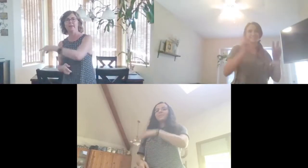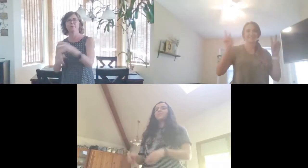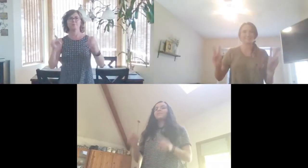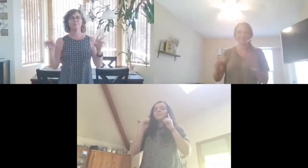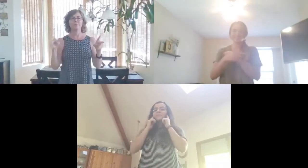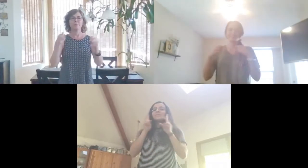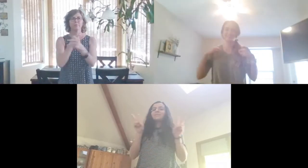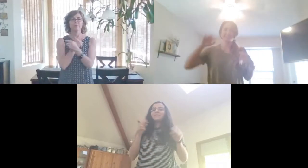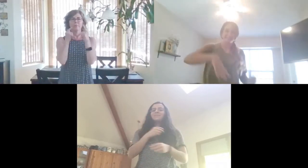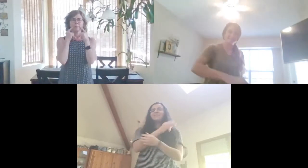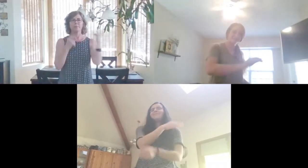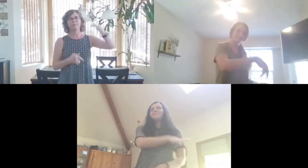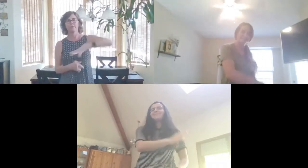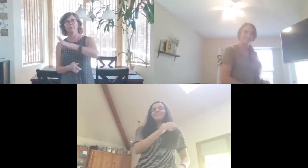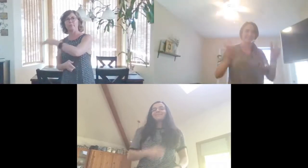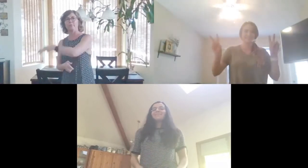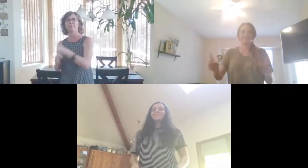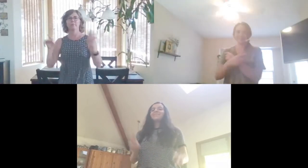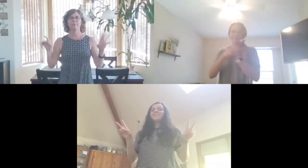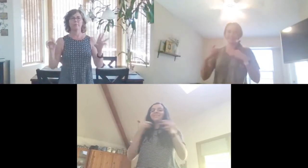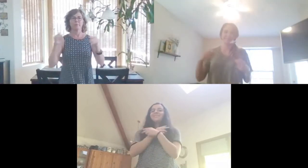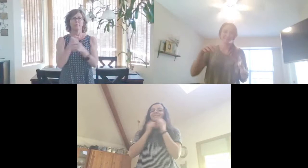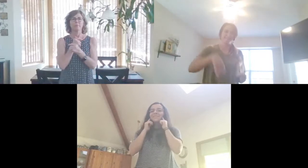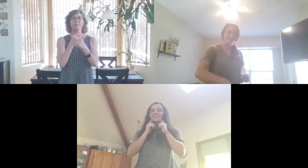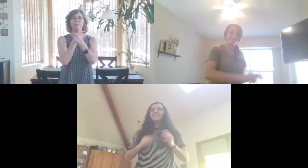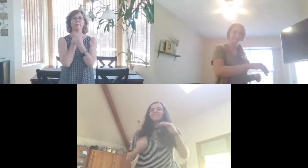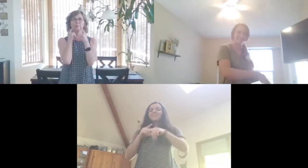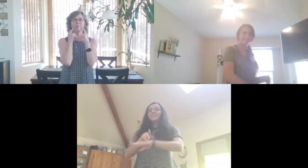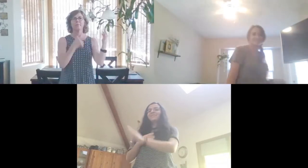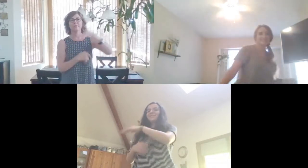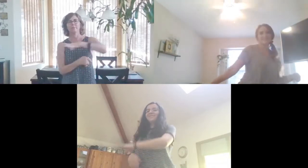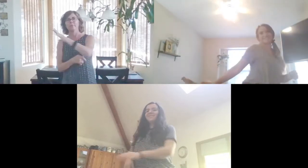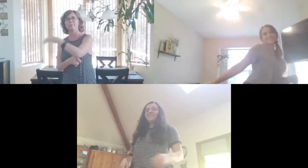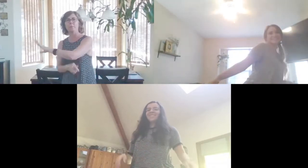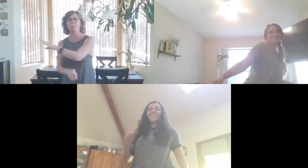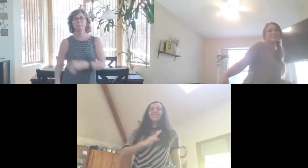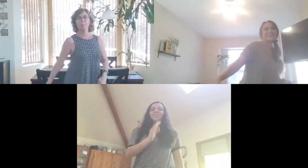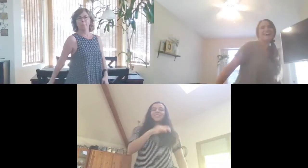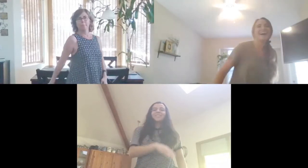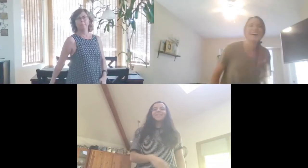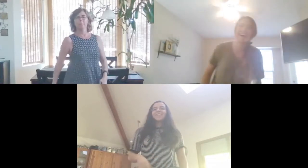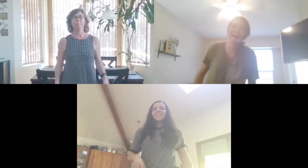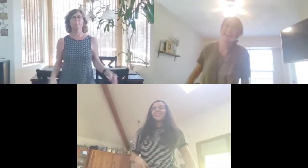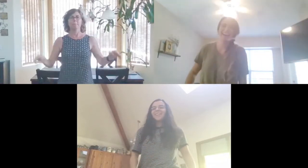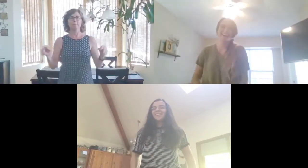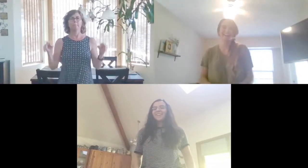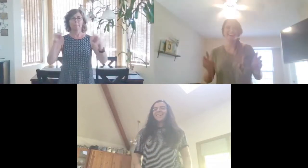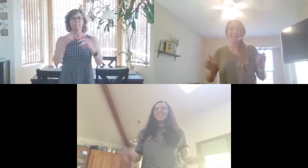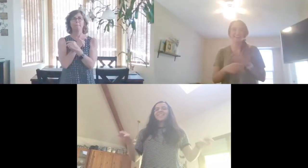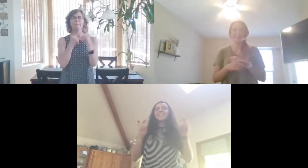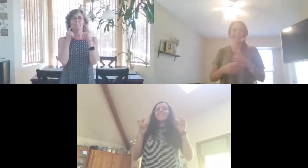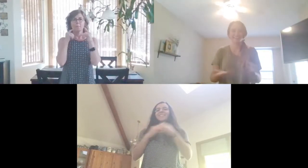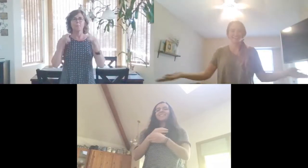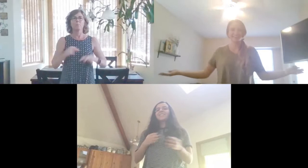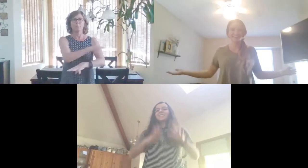got peace, love, and joy like a river. I've got peace, love, and joy like a river in my soul. I've got peace, love, and joy